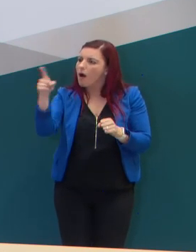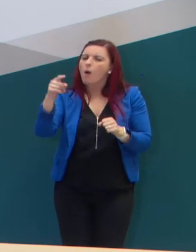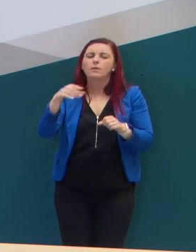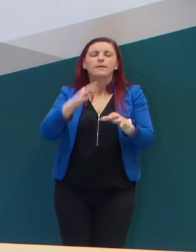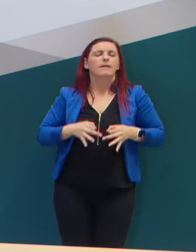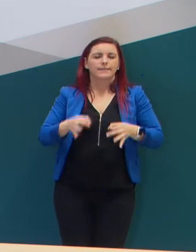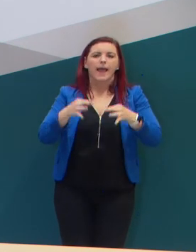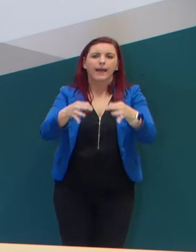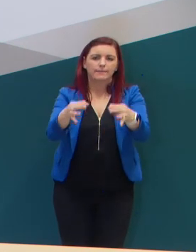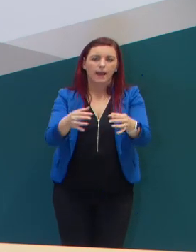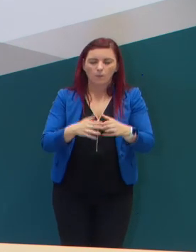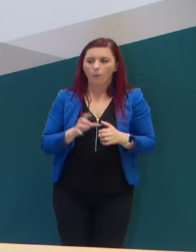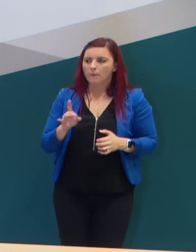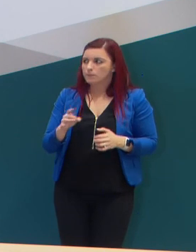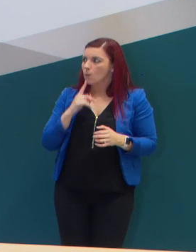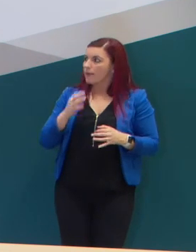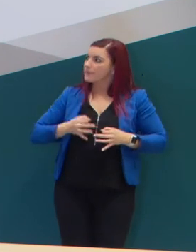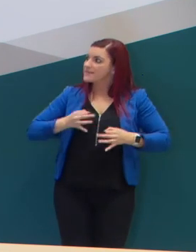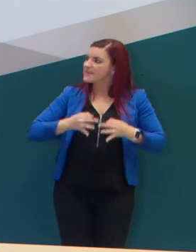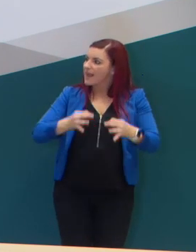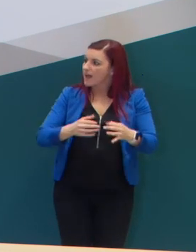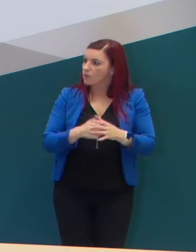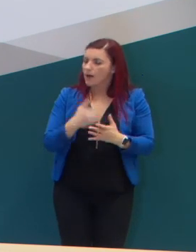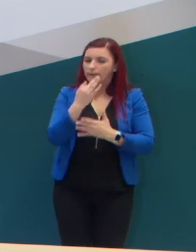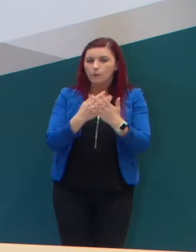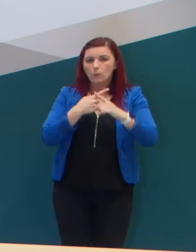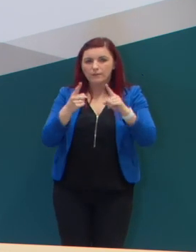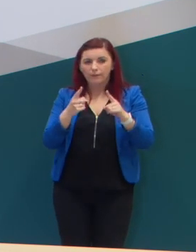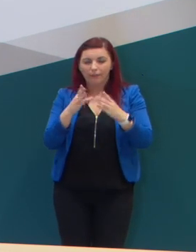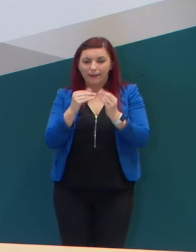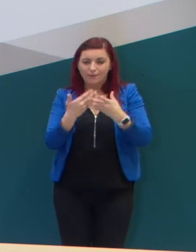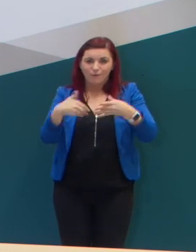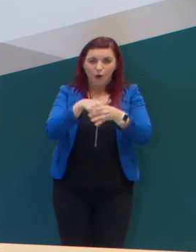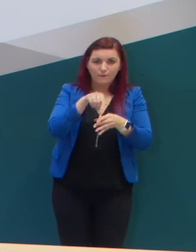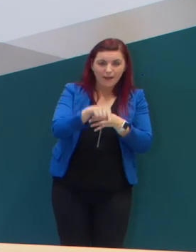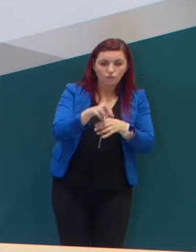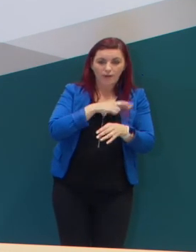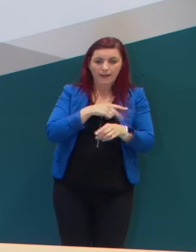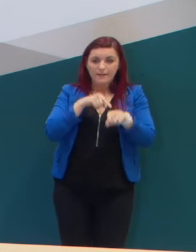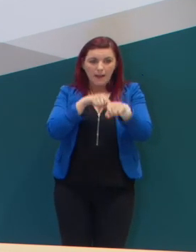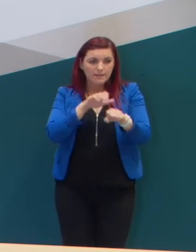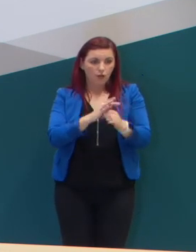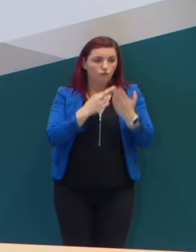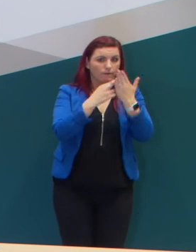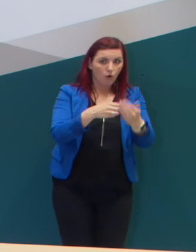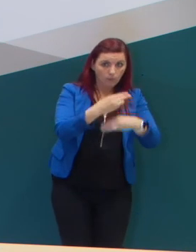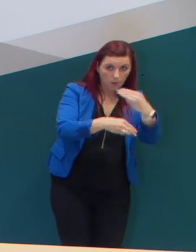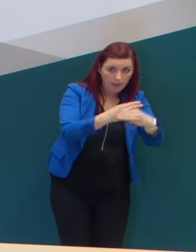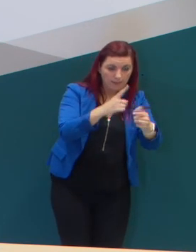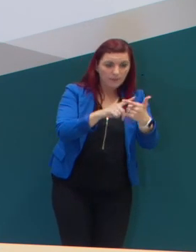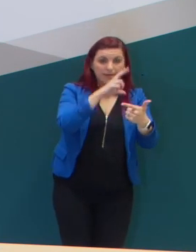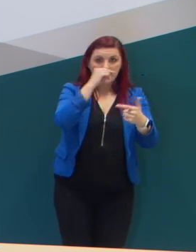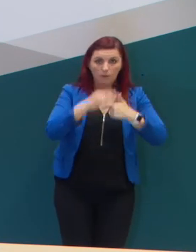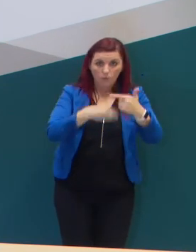Backlog. So again, there's a couple of different components to it. As I said earlier, there's the referral process, there's the sampling process, and then the